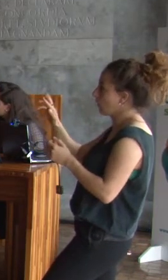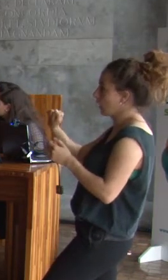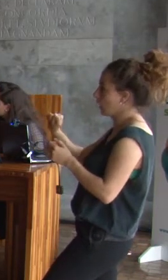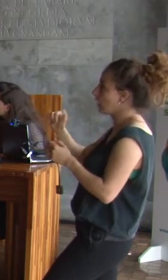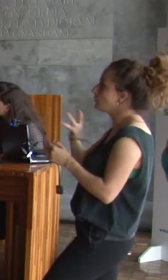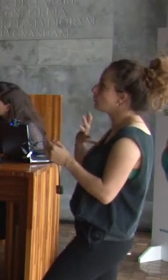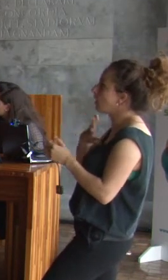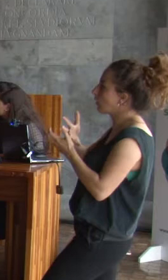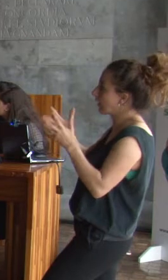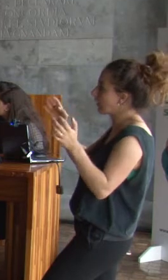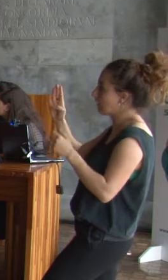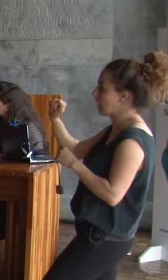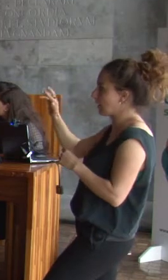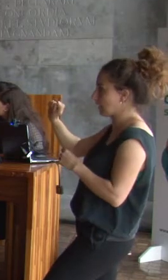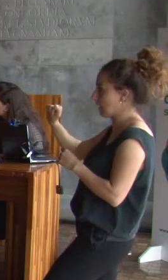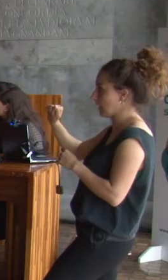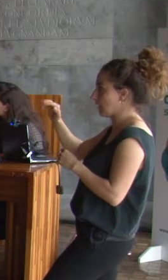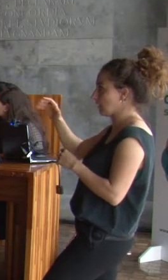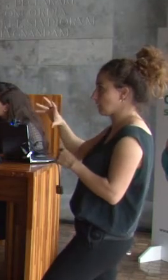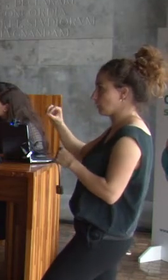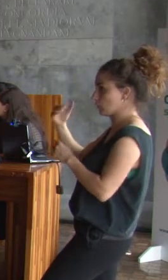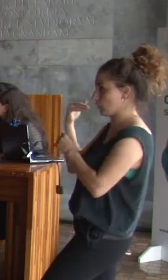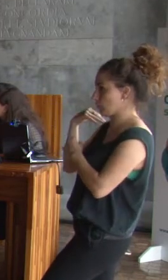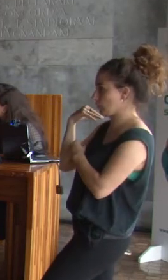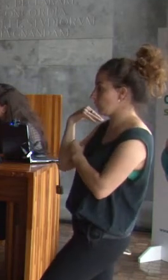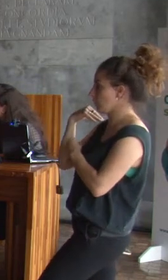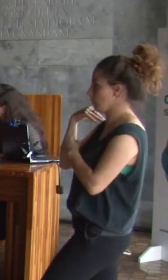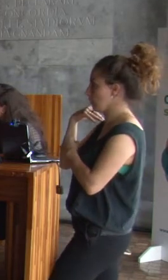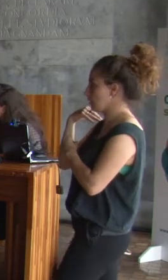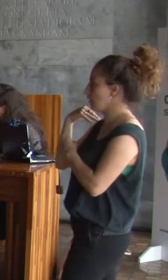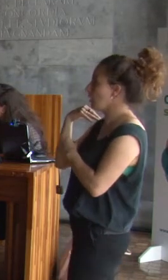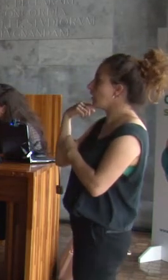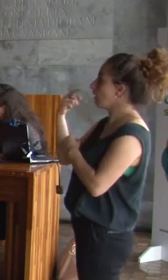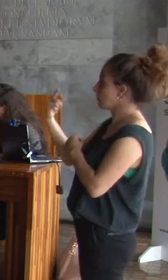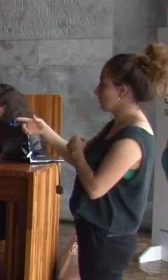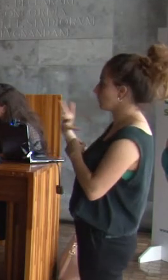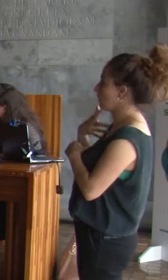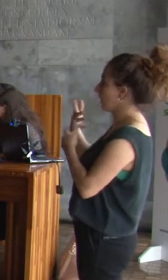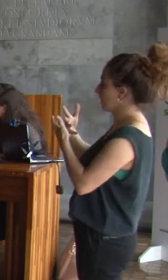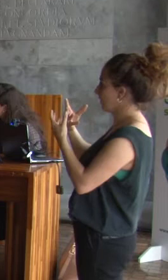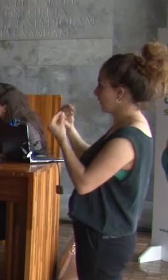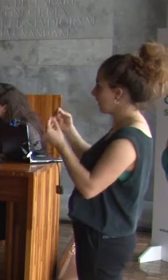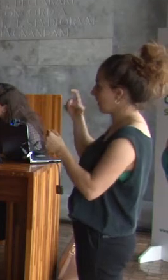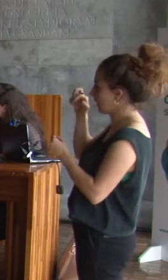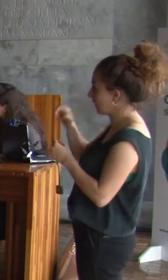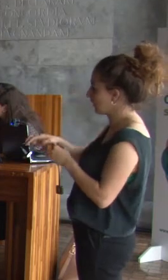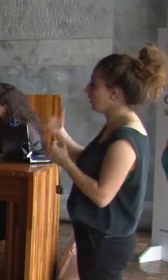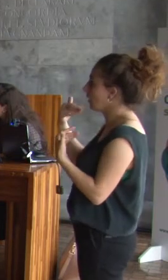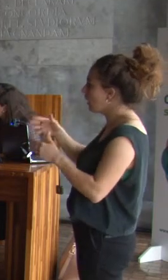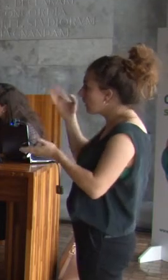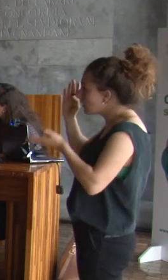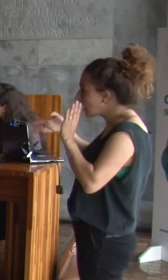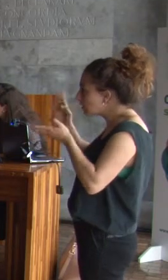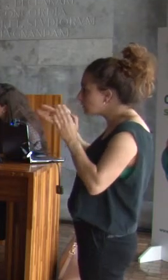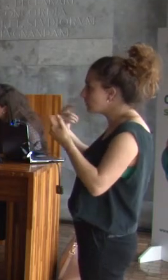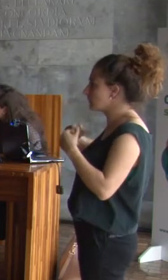there is a big barcarizzo behind me. This one has lots of steps and it's really dangerous for